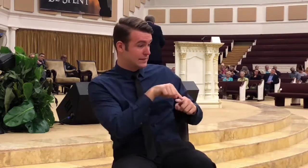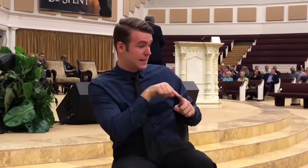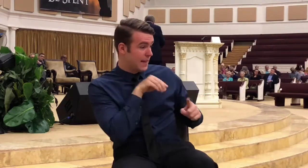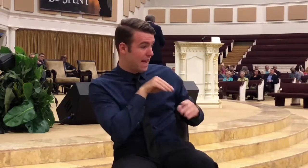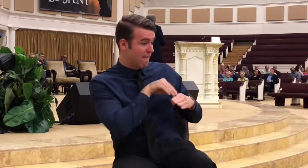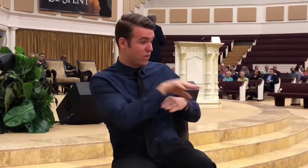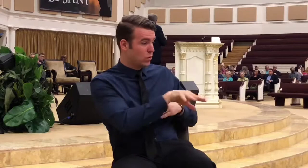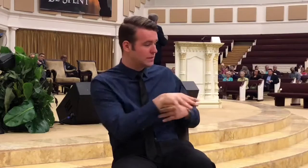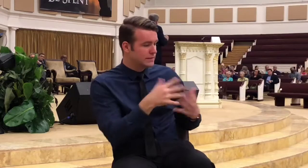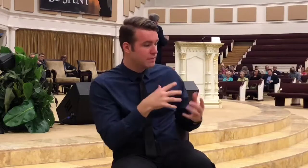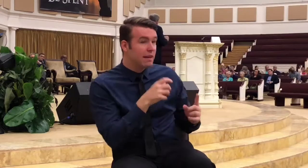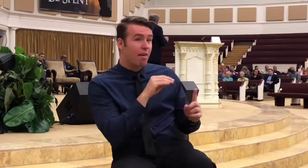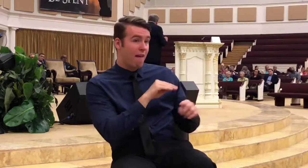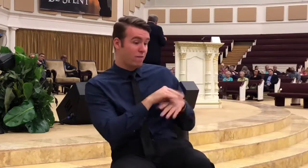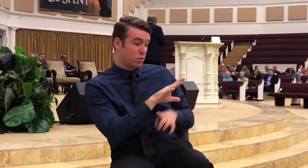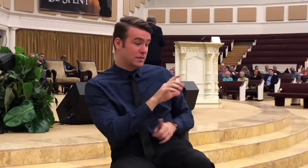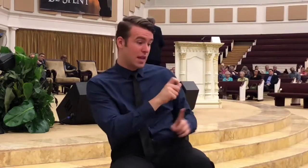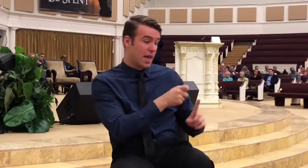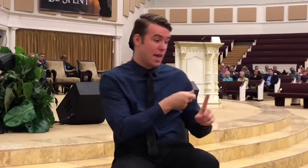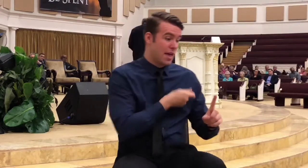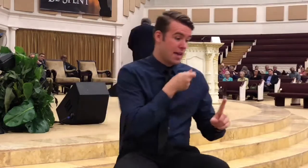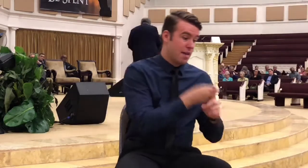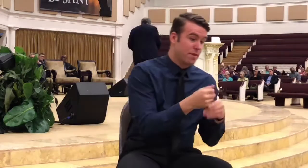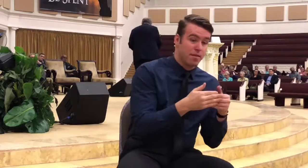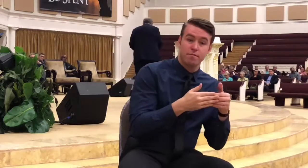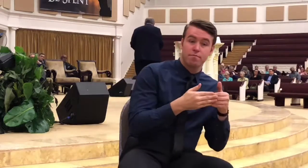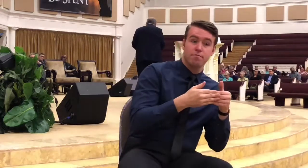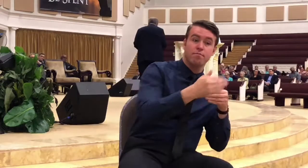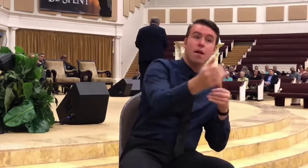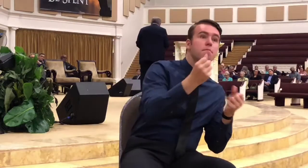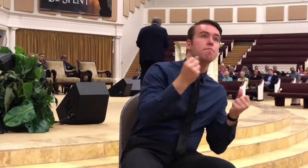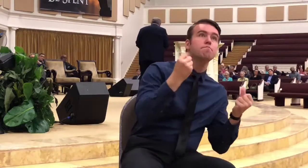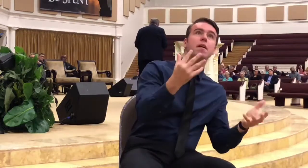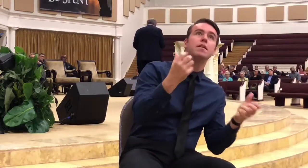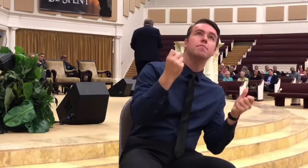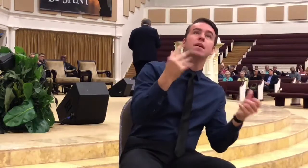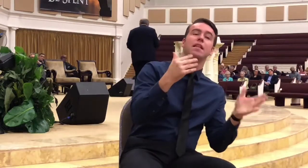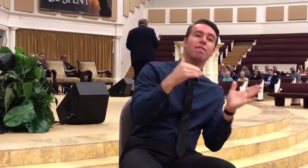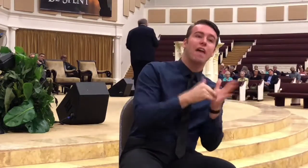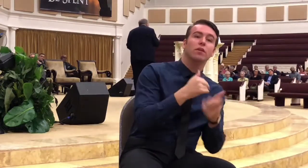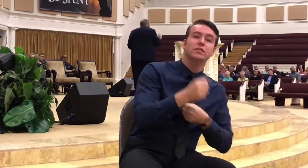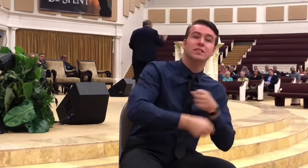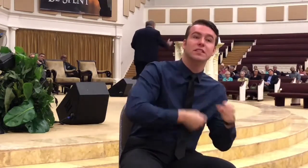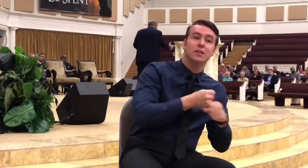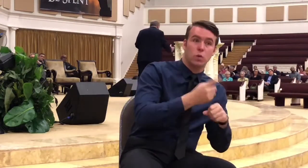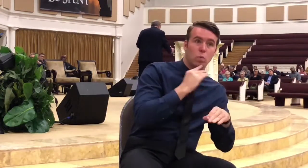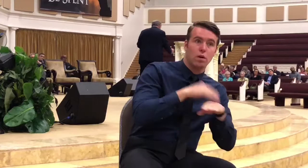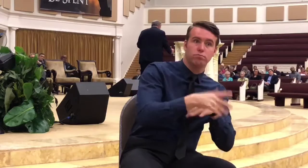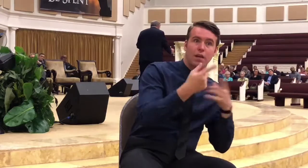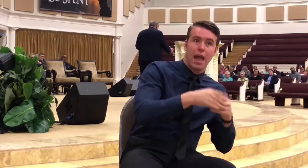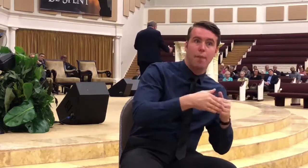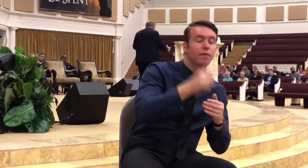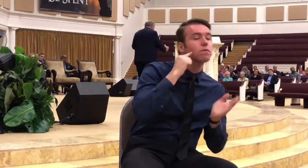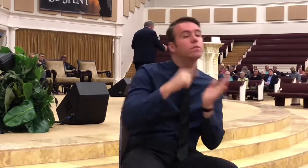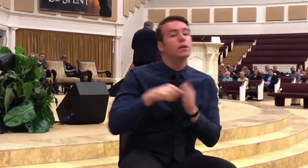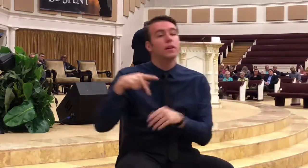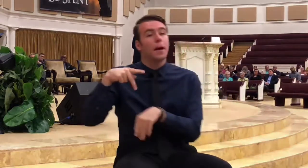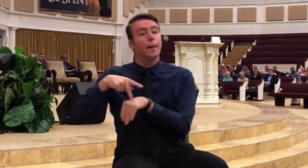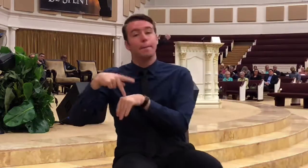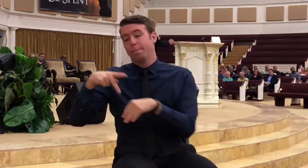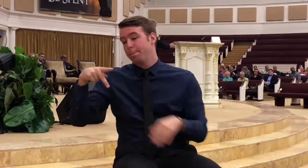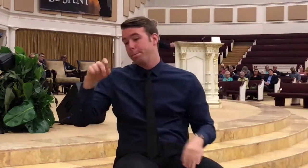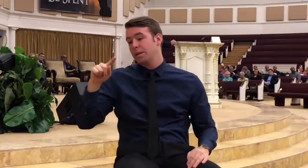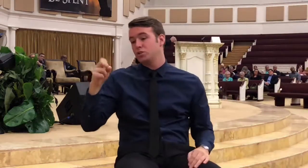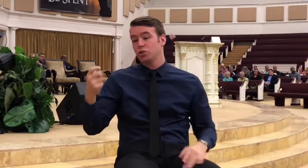them over centuries. Like we use the Apostle Peter,